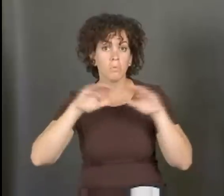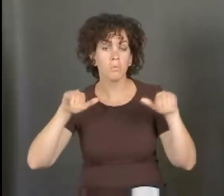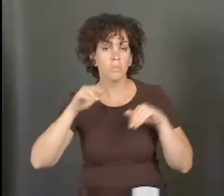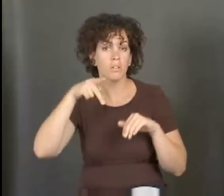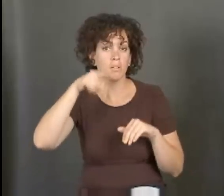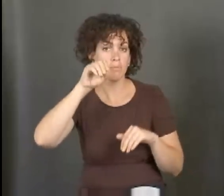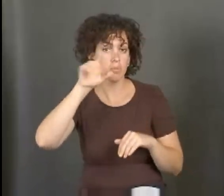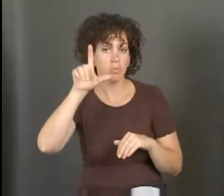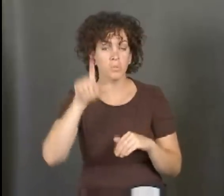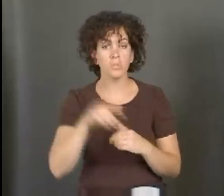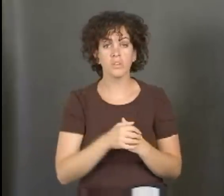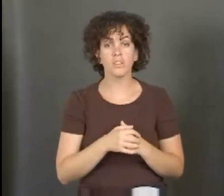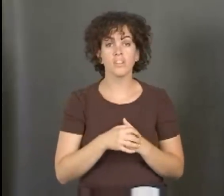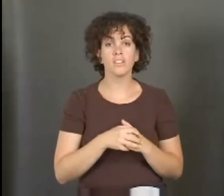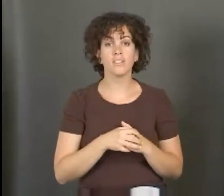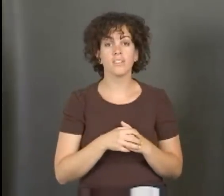A swimming pool.